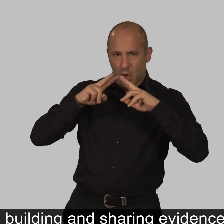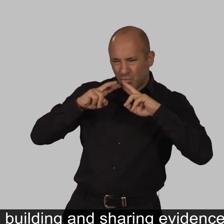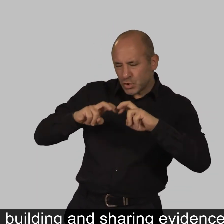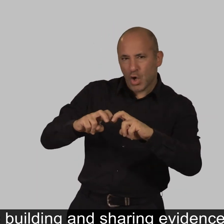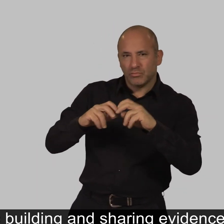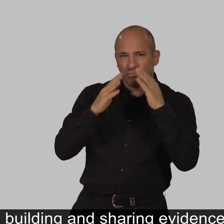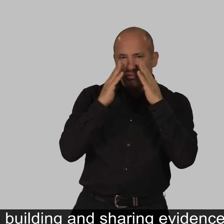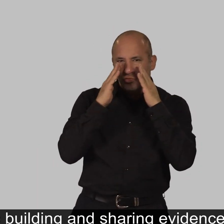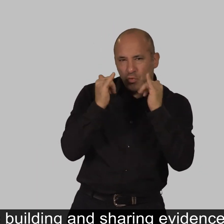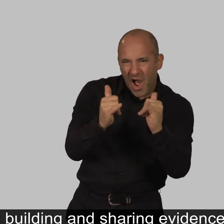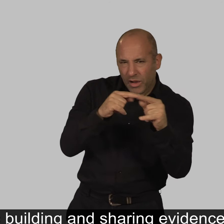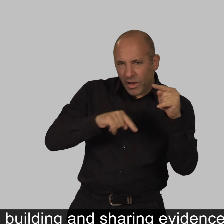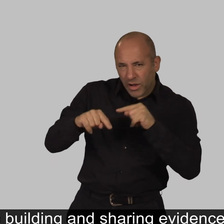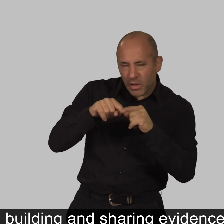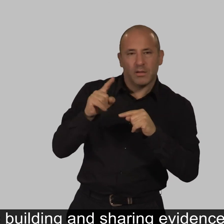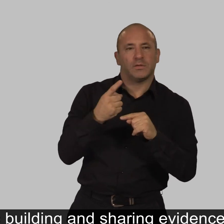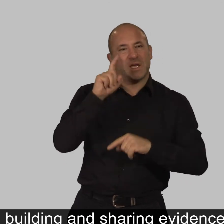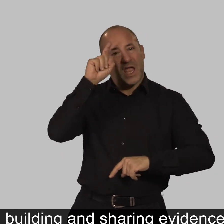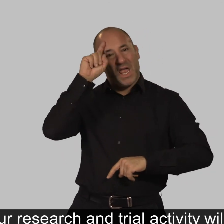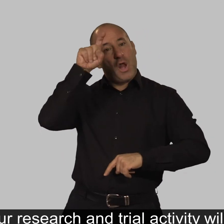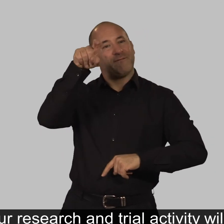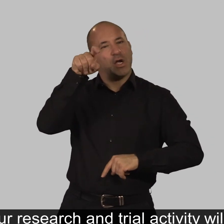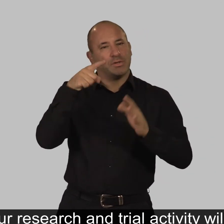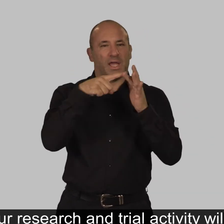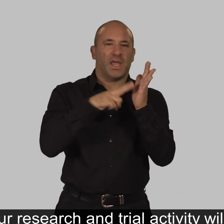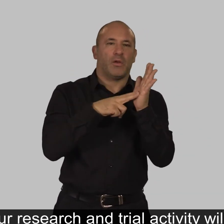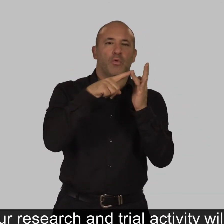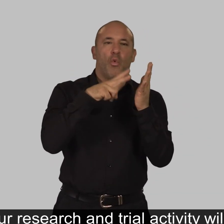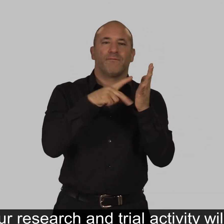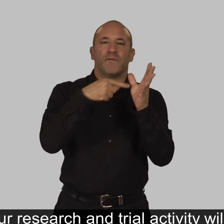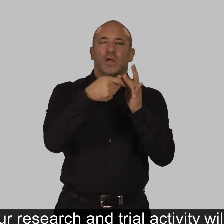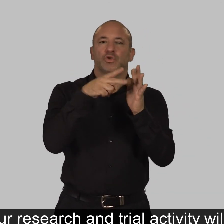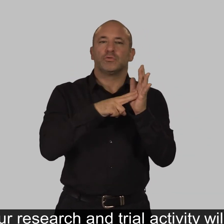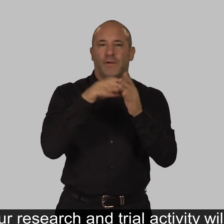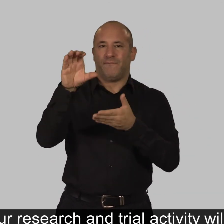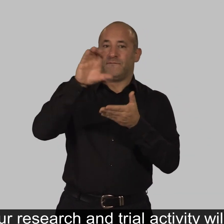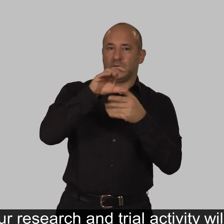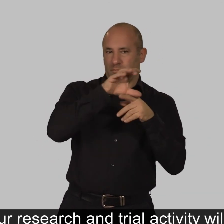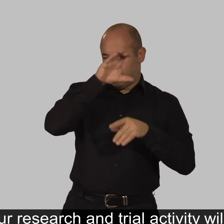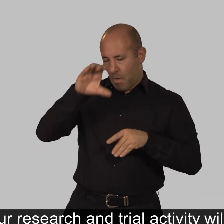Our research and trial activity will be supported by the Innovation Fund.